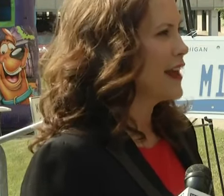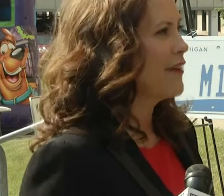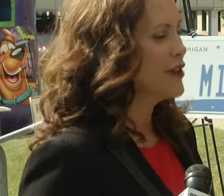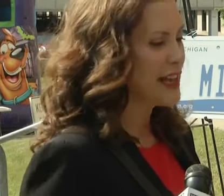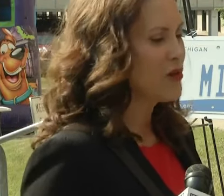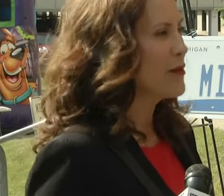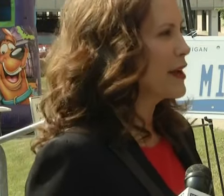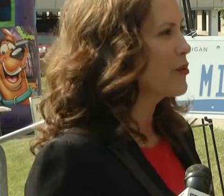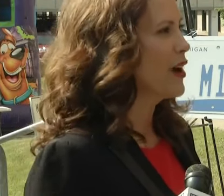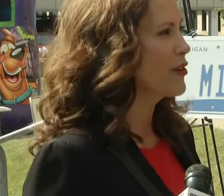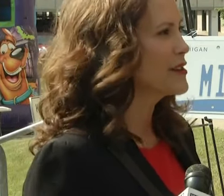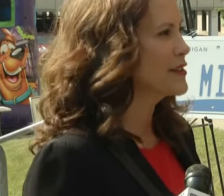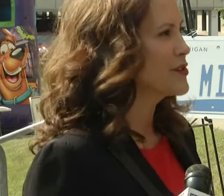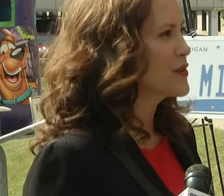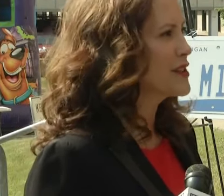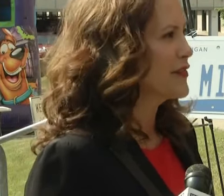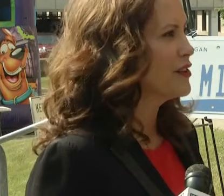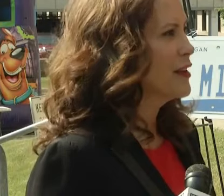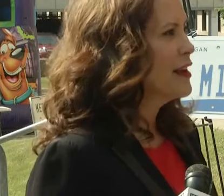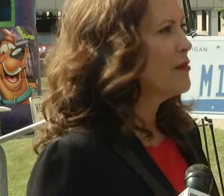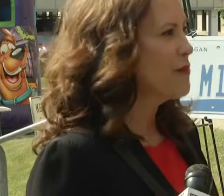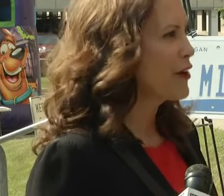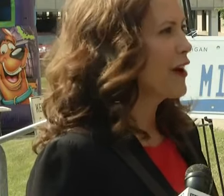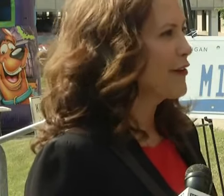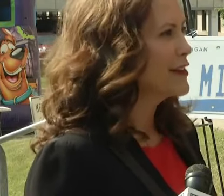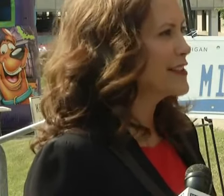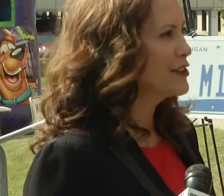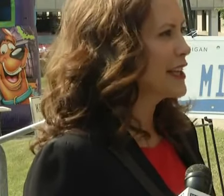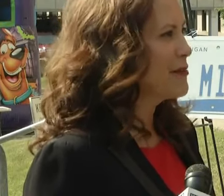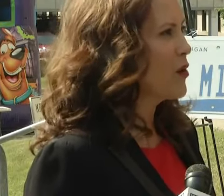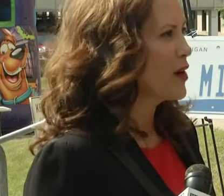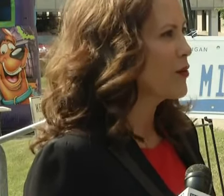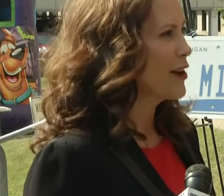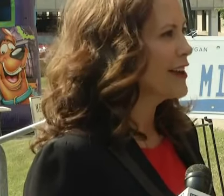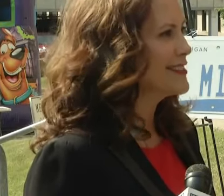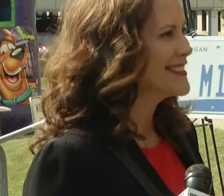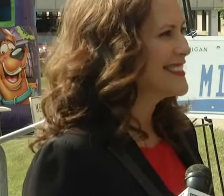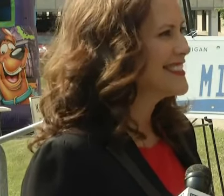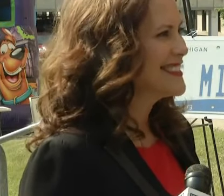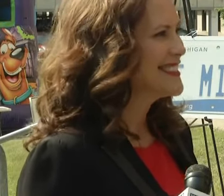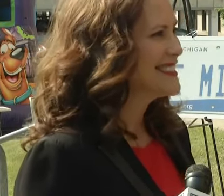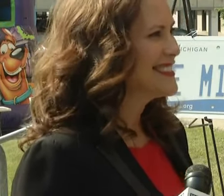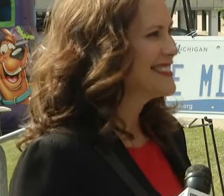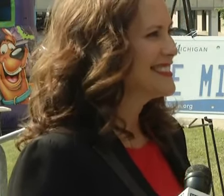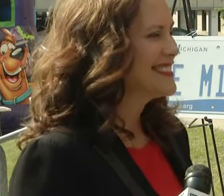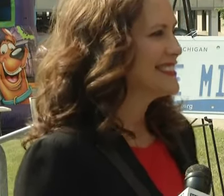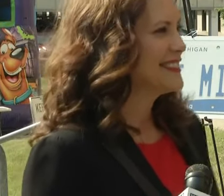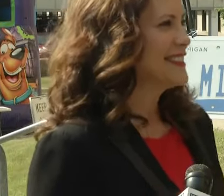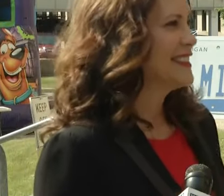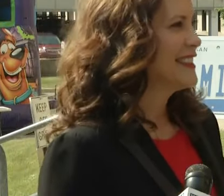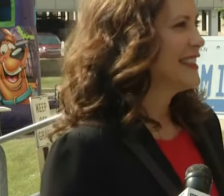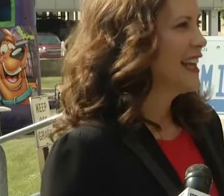And every day we're making progress, and there's reason to feel better every single day about where we're at.